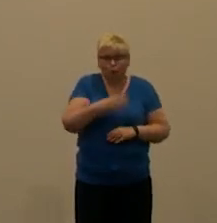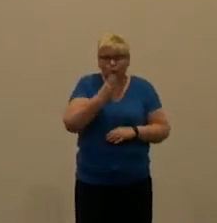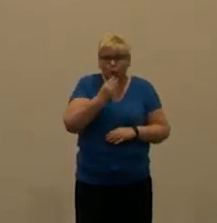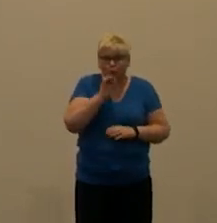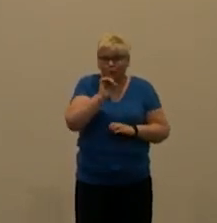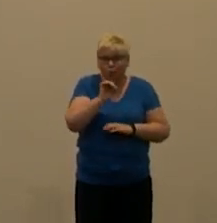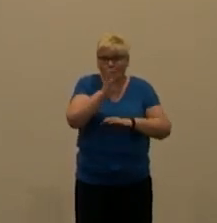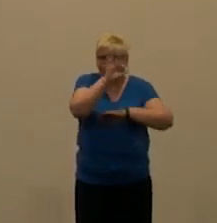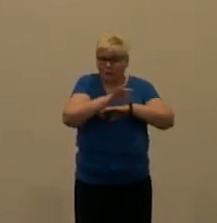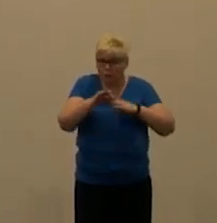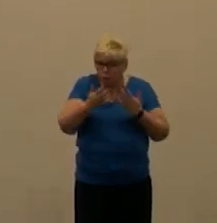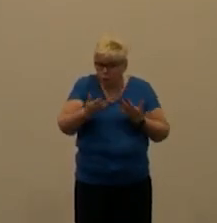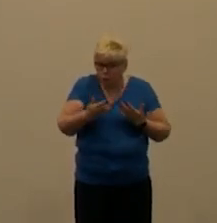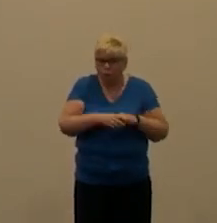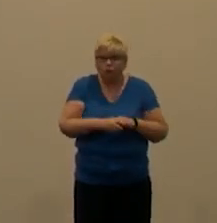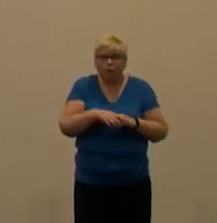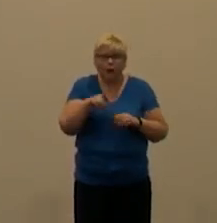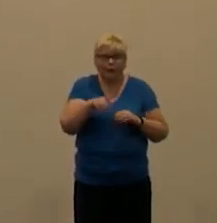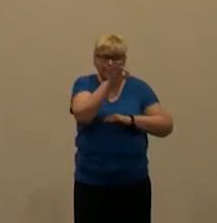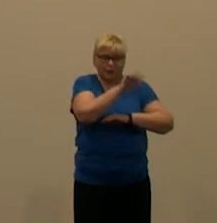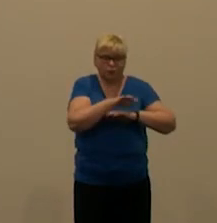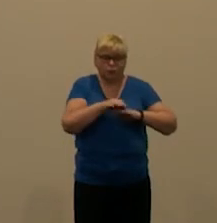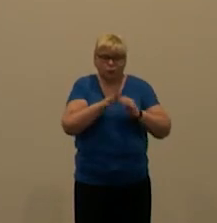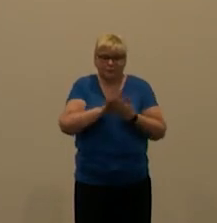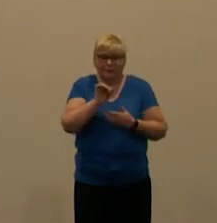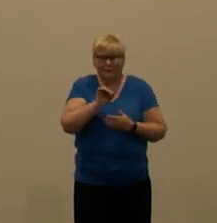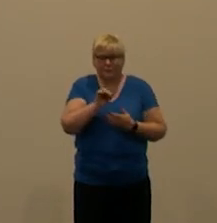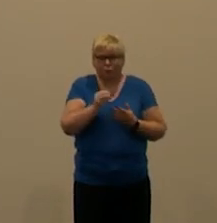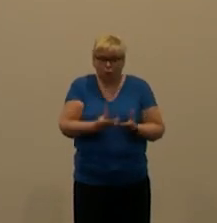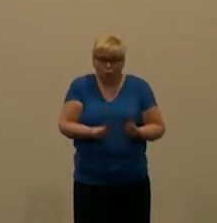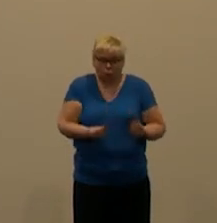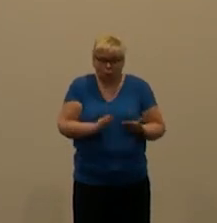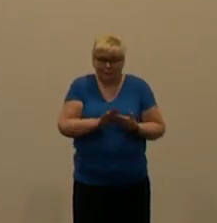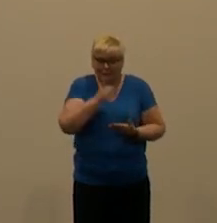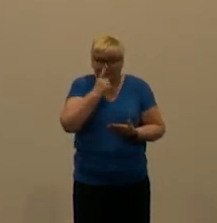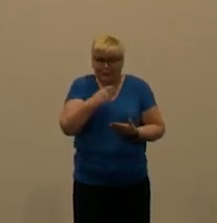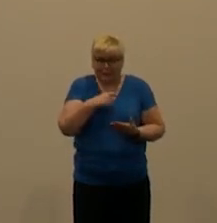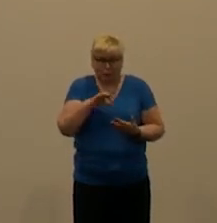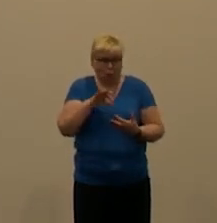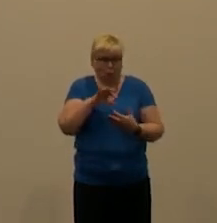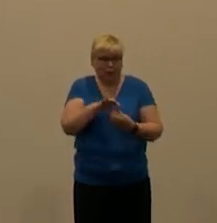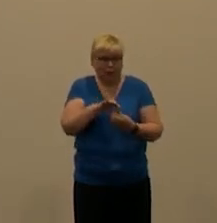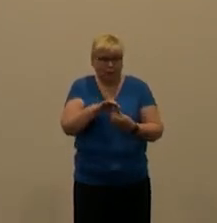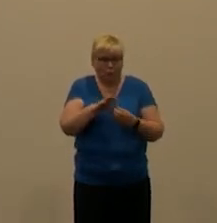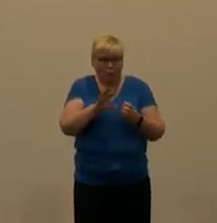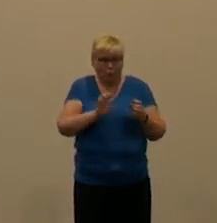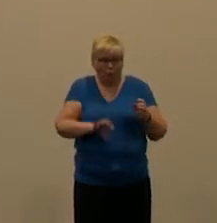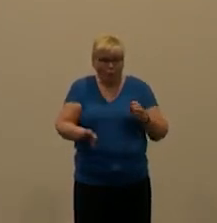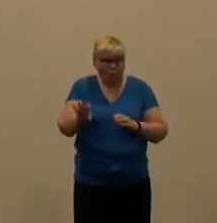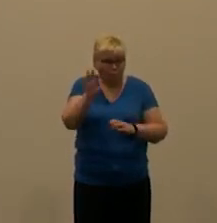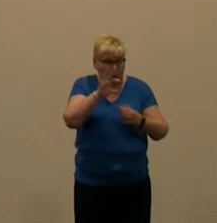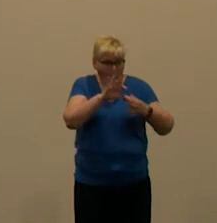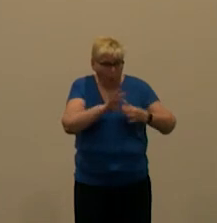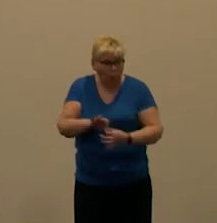your architecture, and with this architecture, with this solution, you can connect all regions together. But it's